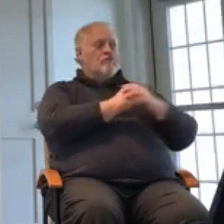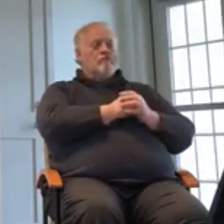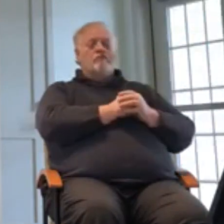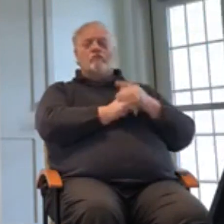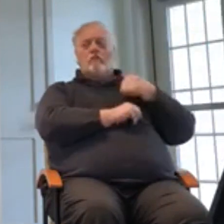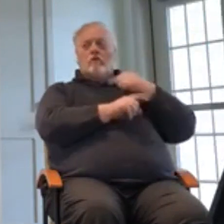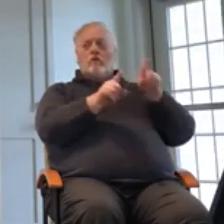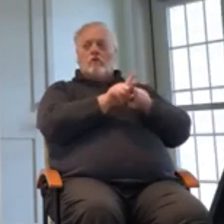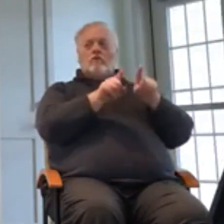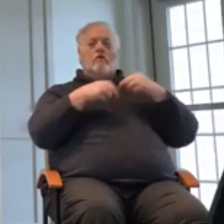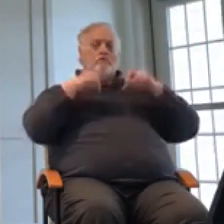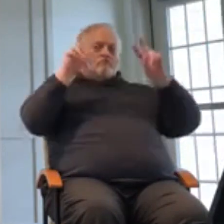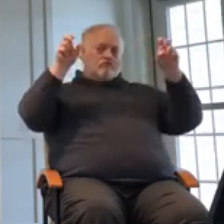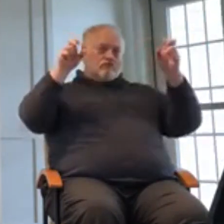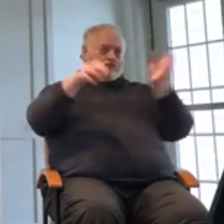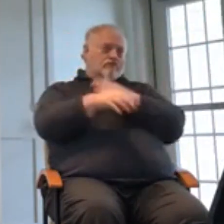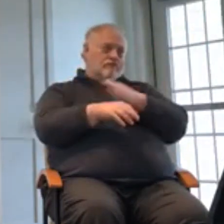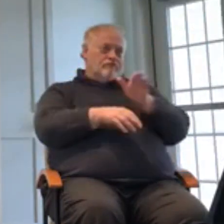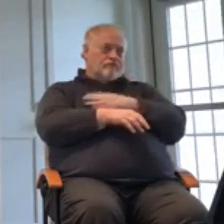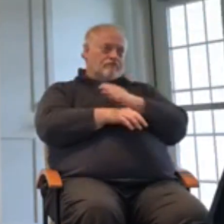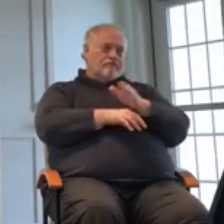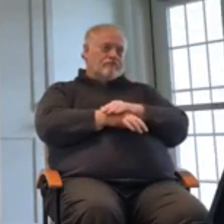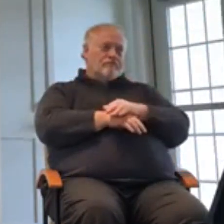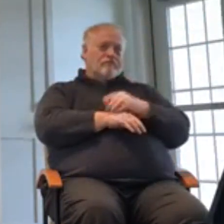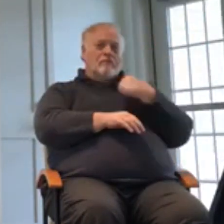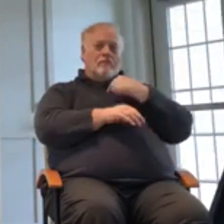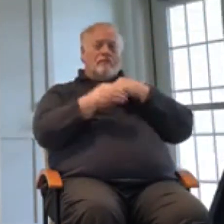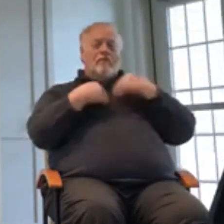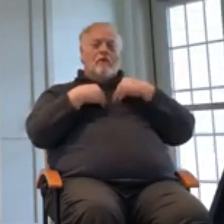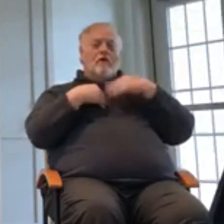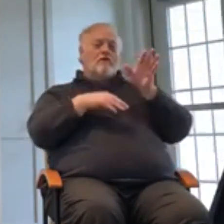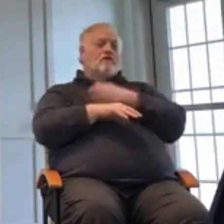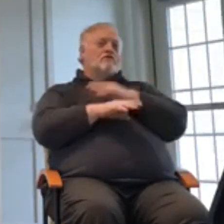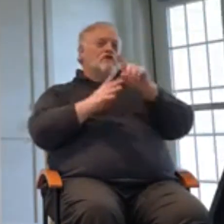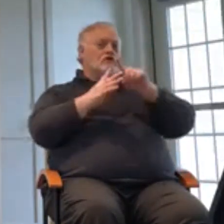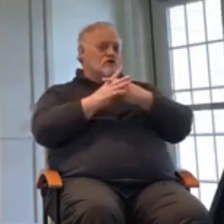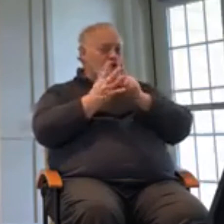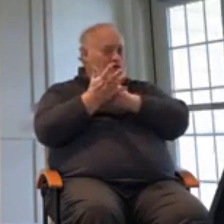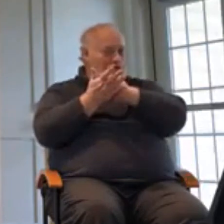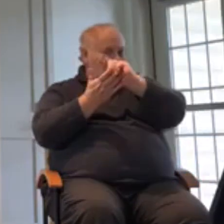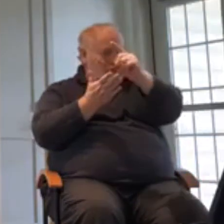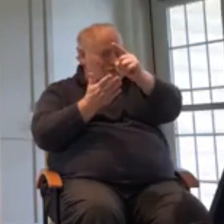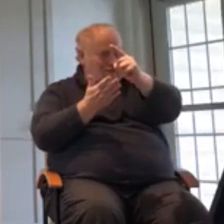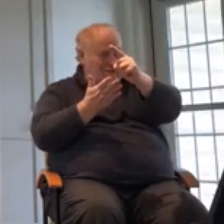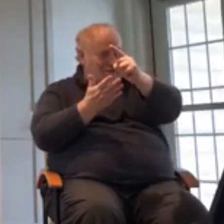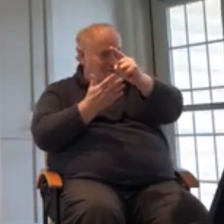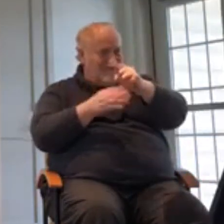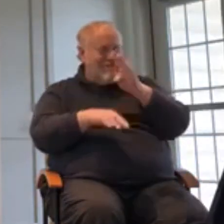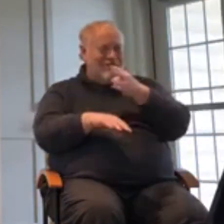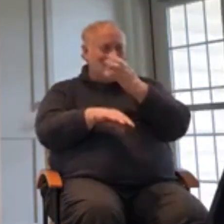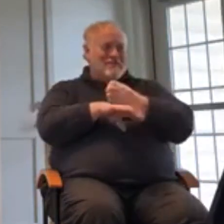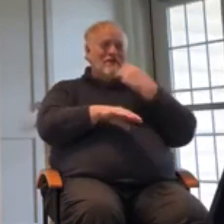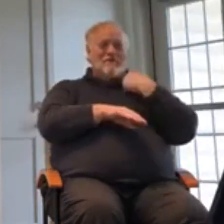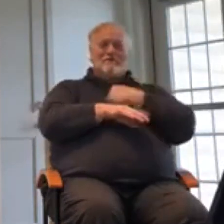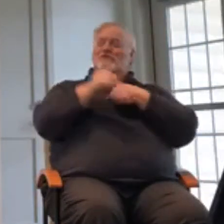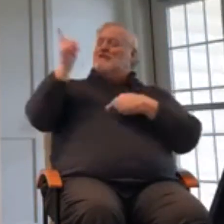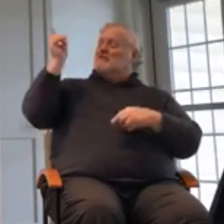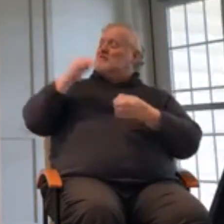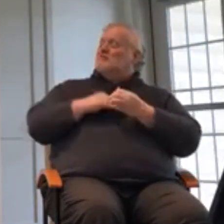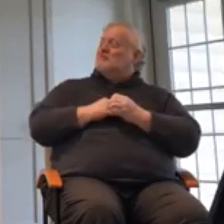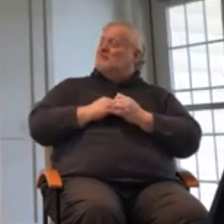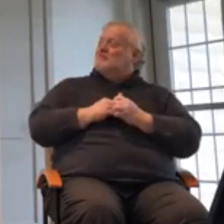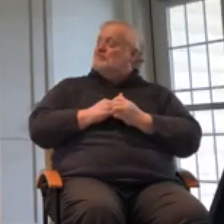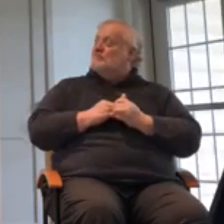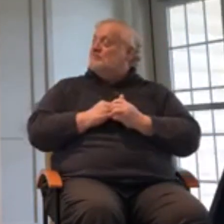a theme song, and let's have a song to start our week, okay? Kind of set us off a little bit.